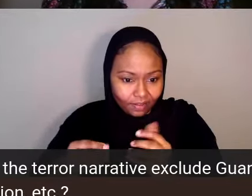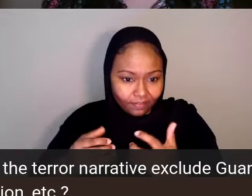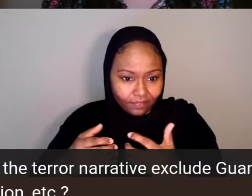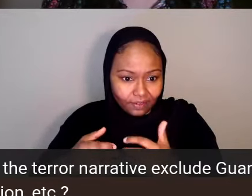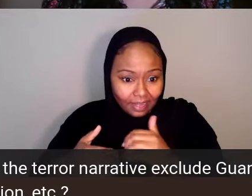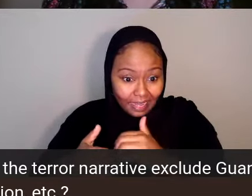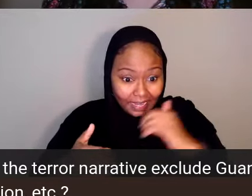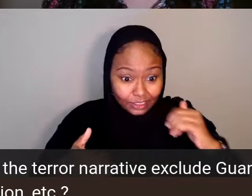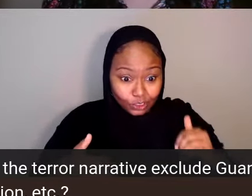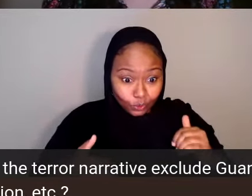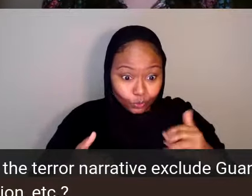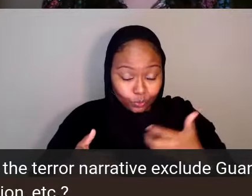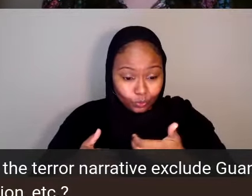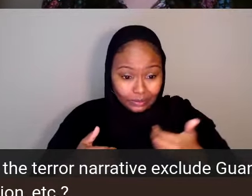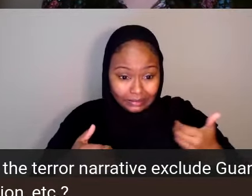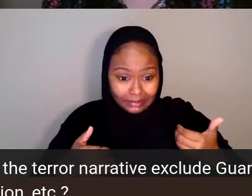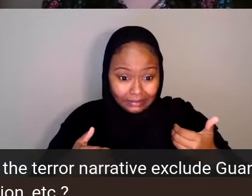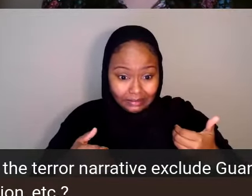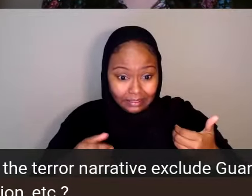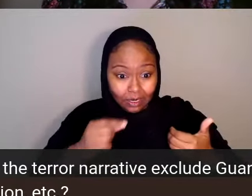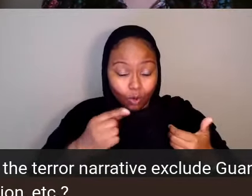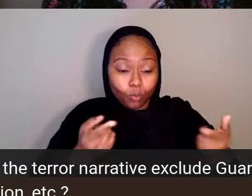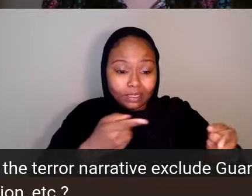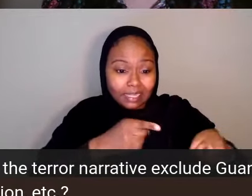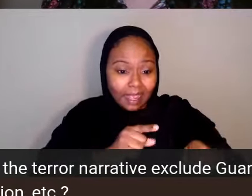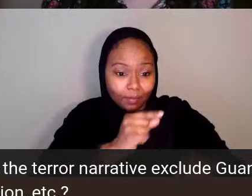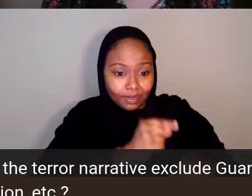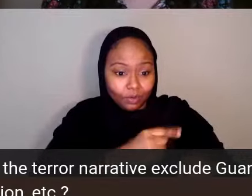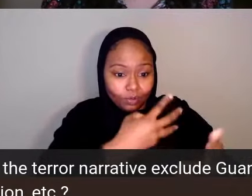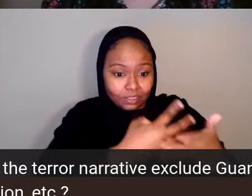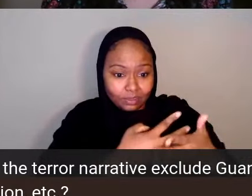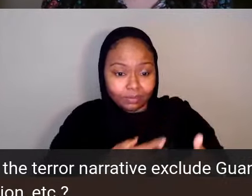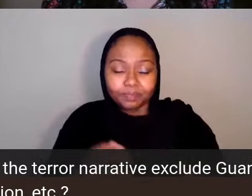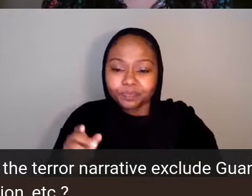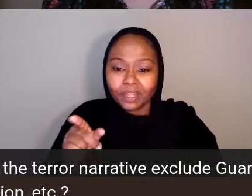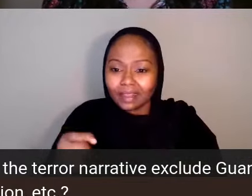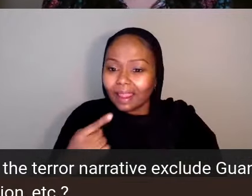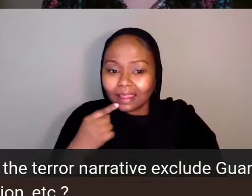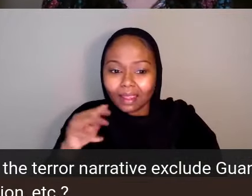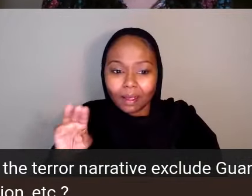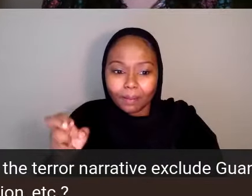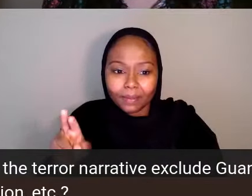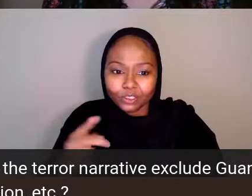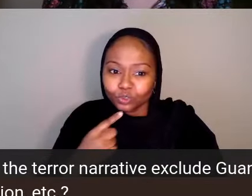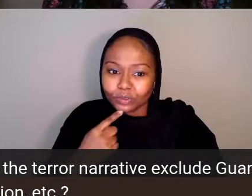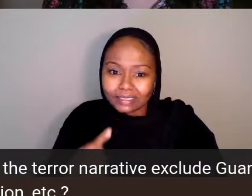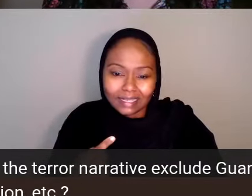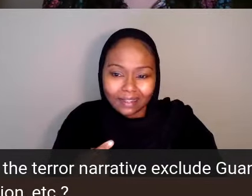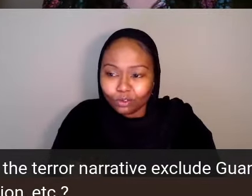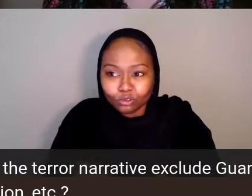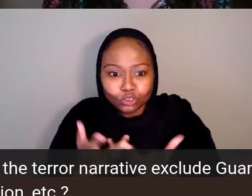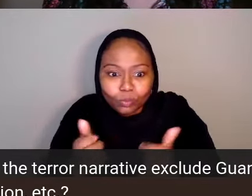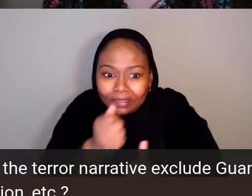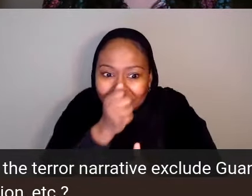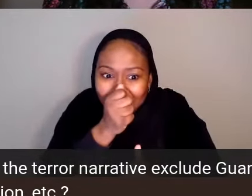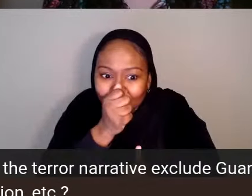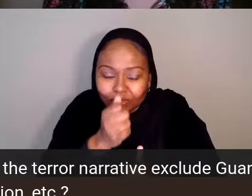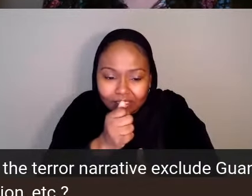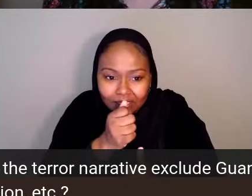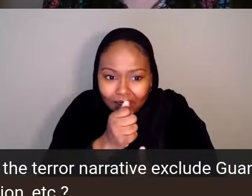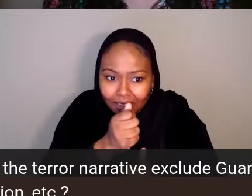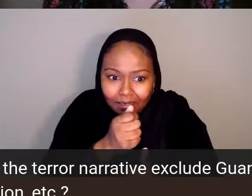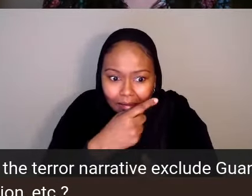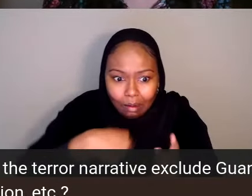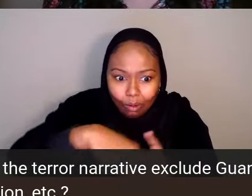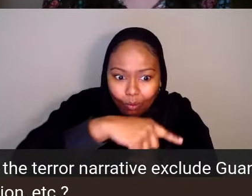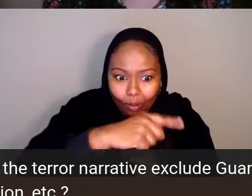at answering this first, which is, like Mansoor said, there's so much secrecy around Guantanamo. There's a lack of access